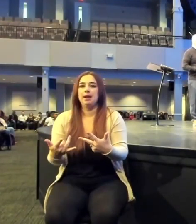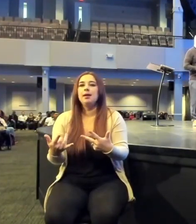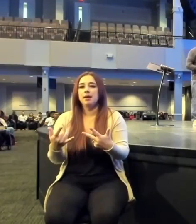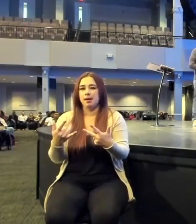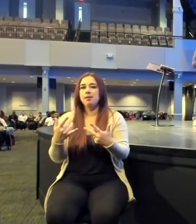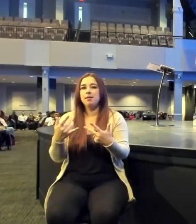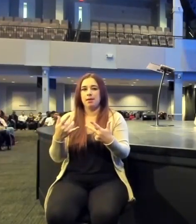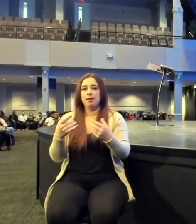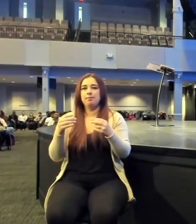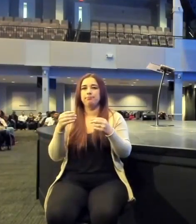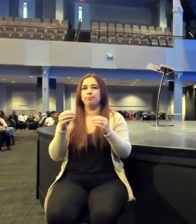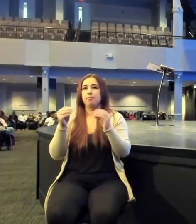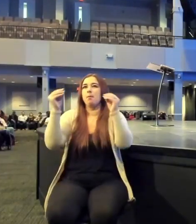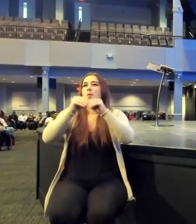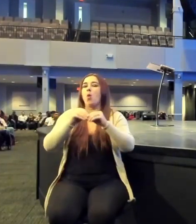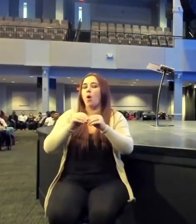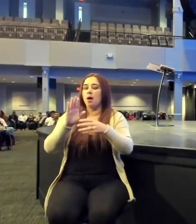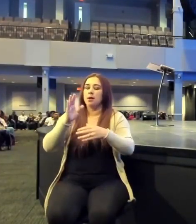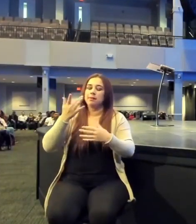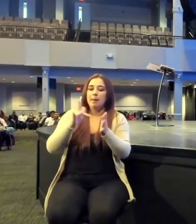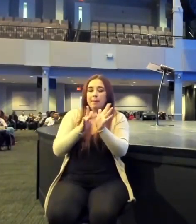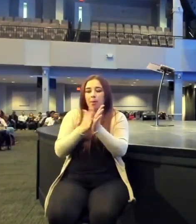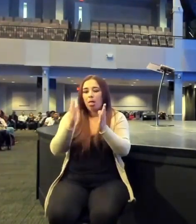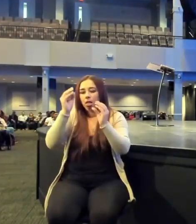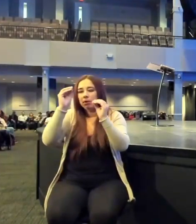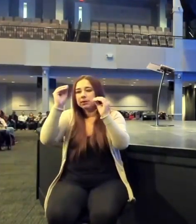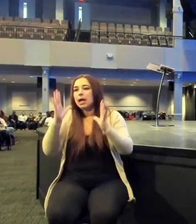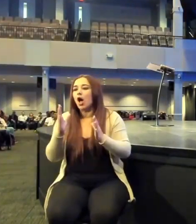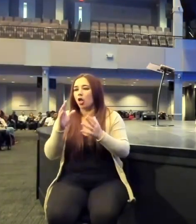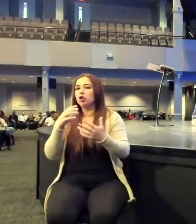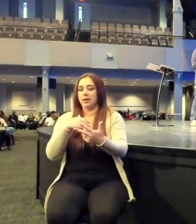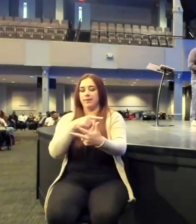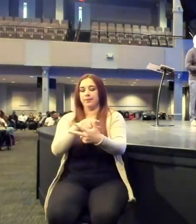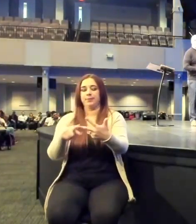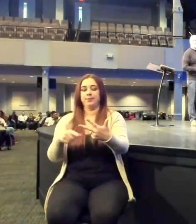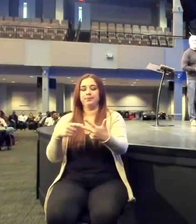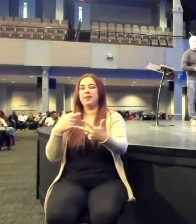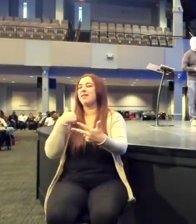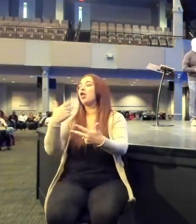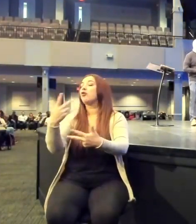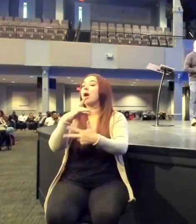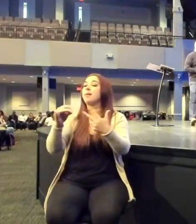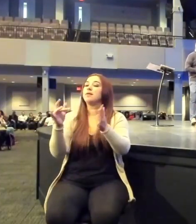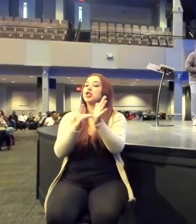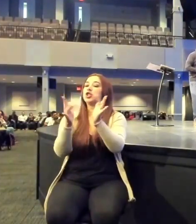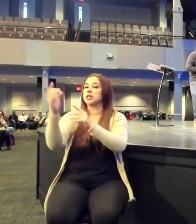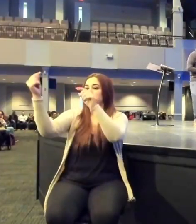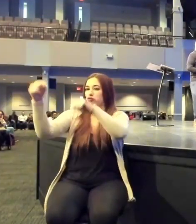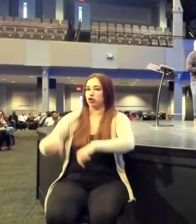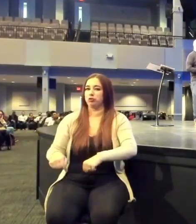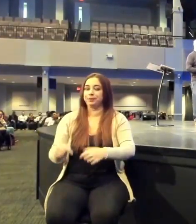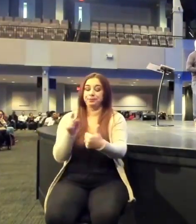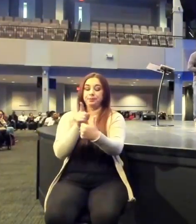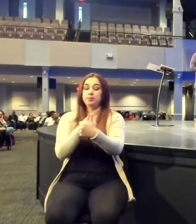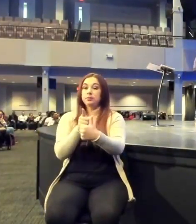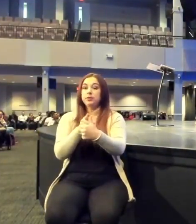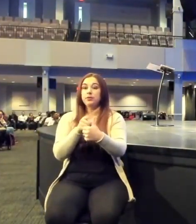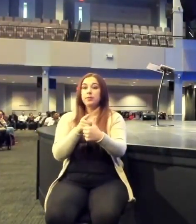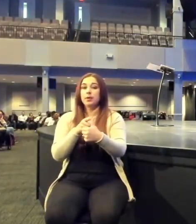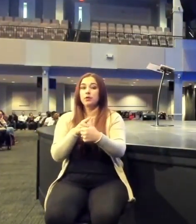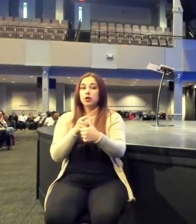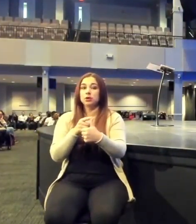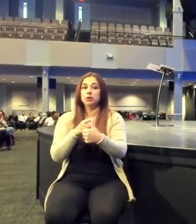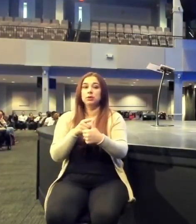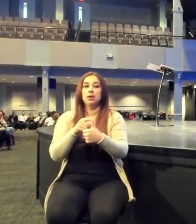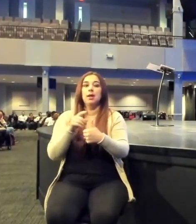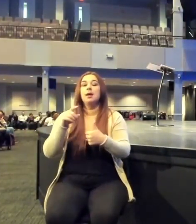momentum among theologians and Bible scholars. Here's the first one. I've just identified them as three options of Jesus' return. First of all, is the first